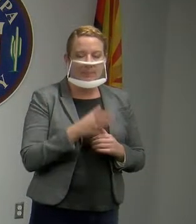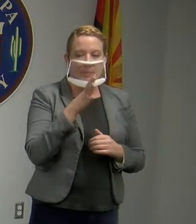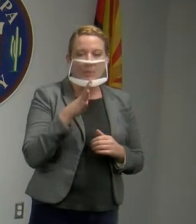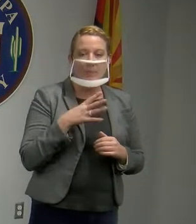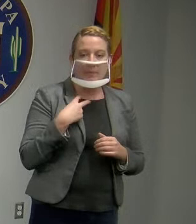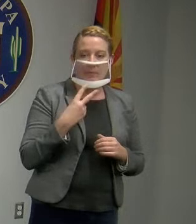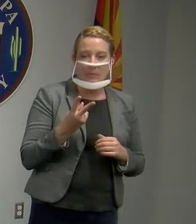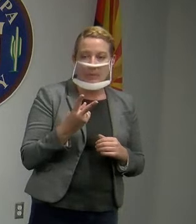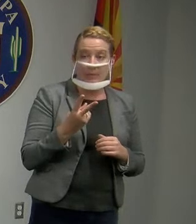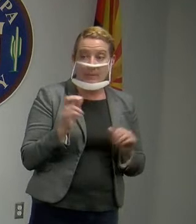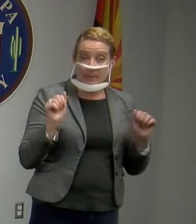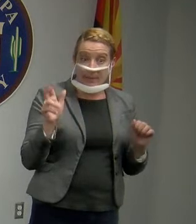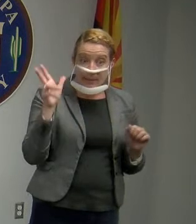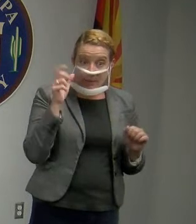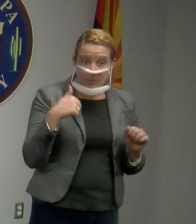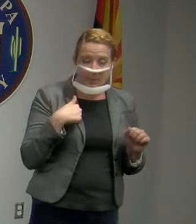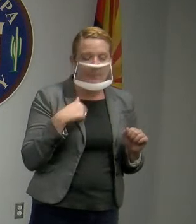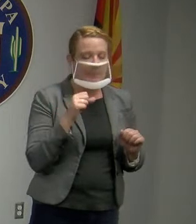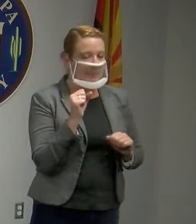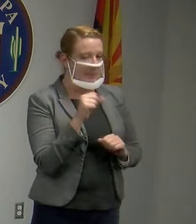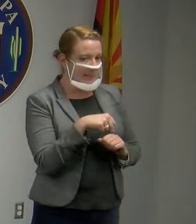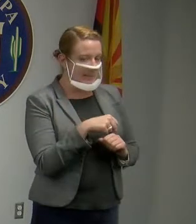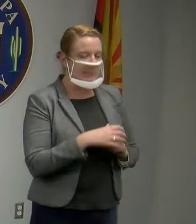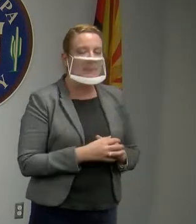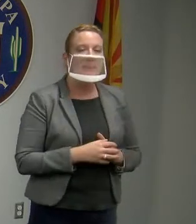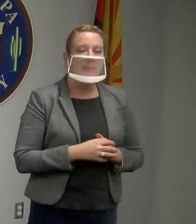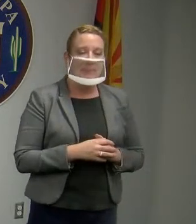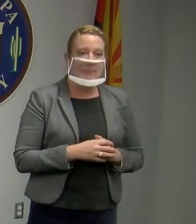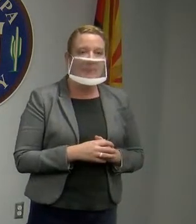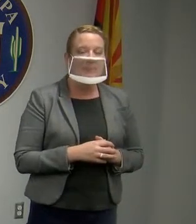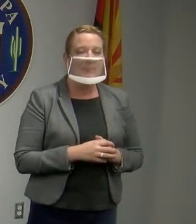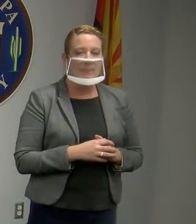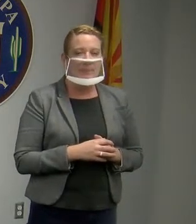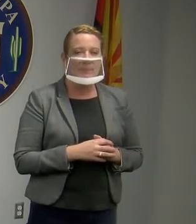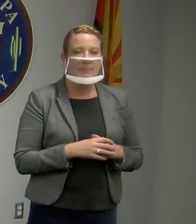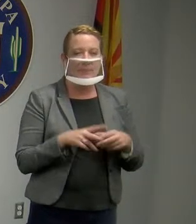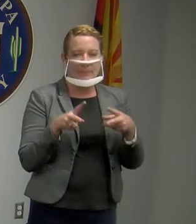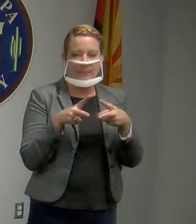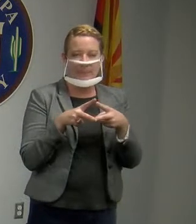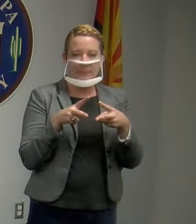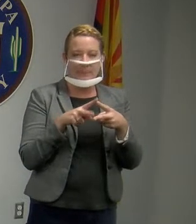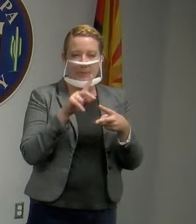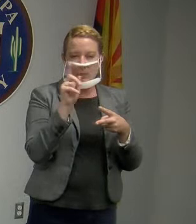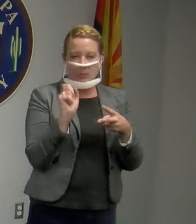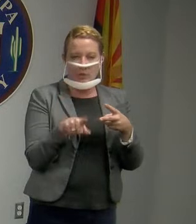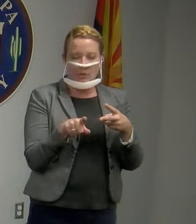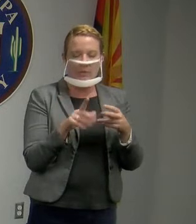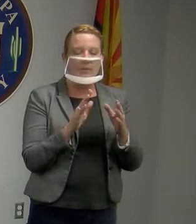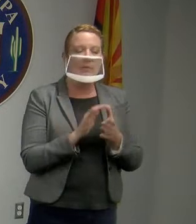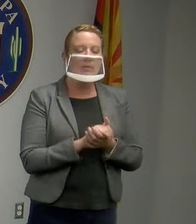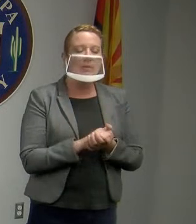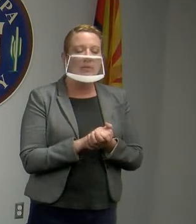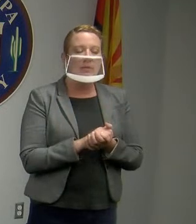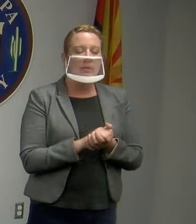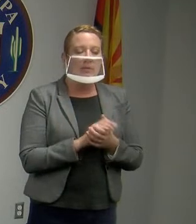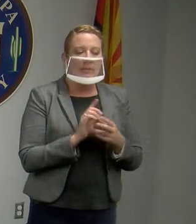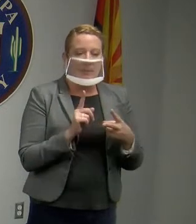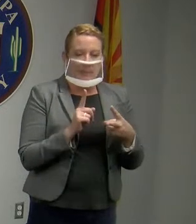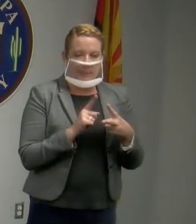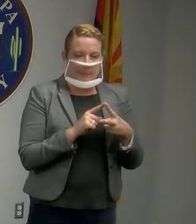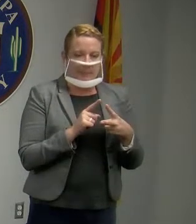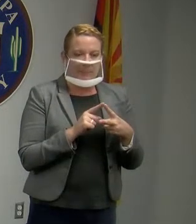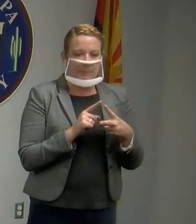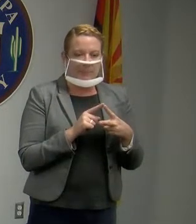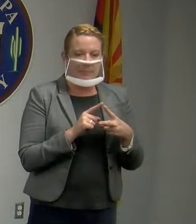Hi there, can you hear me? We can. Okay, I've got a couple of questions for you. The first is that the